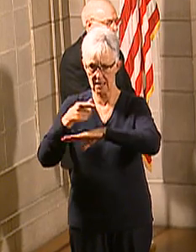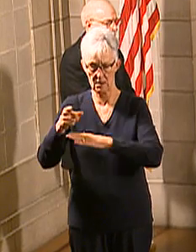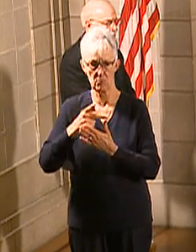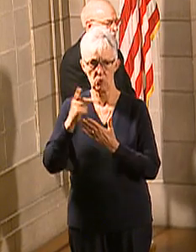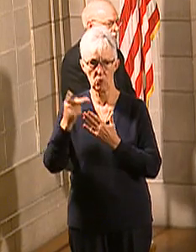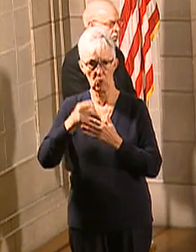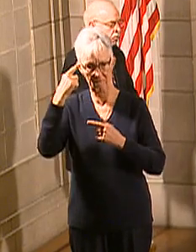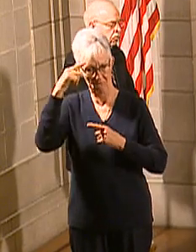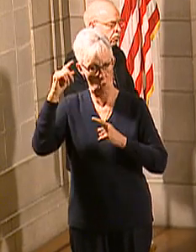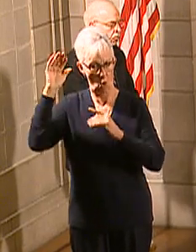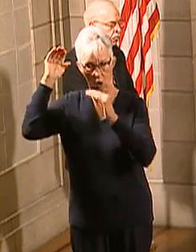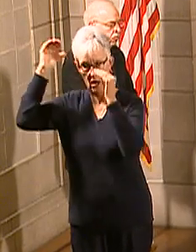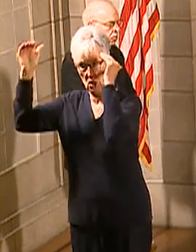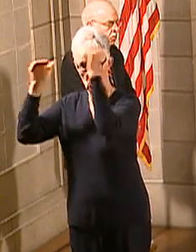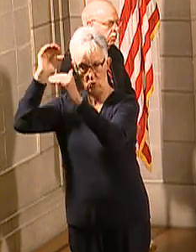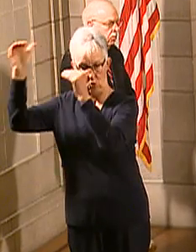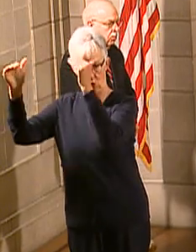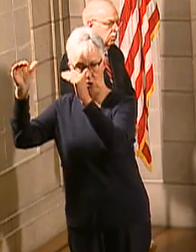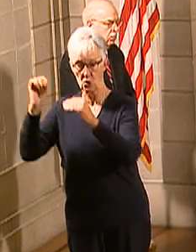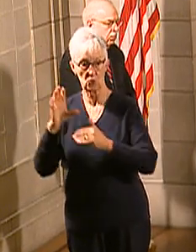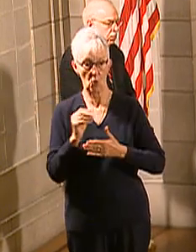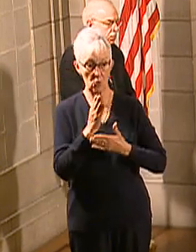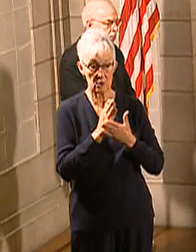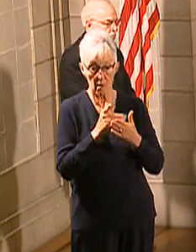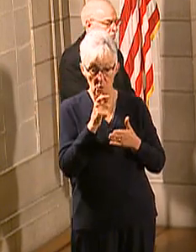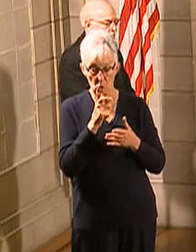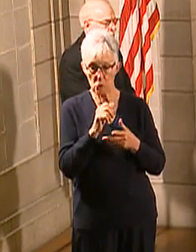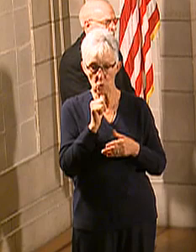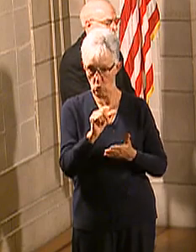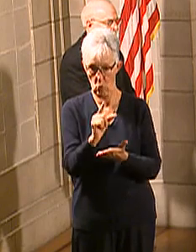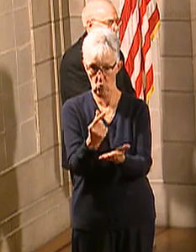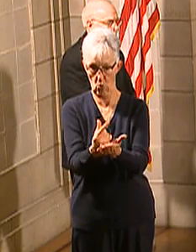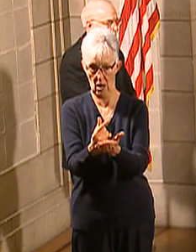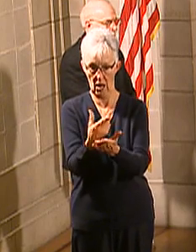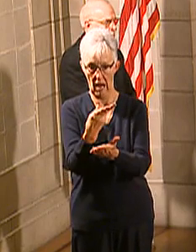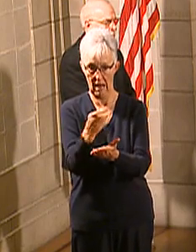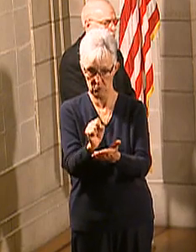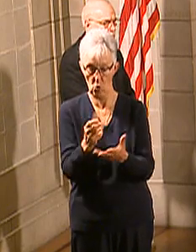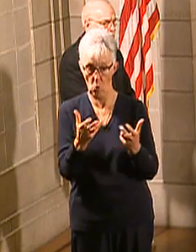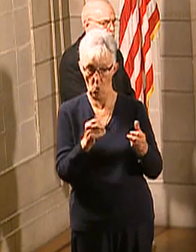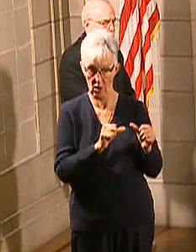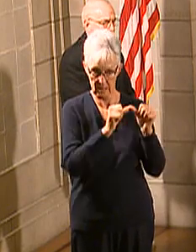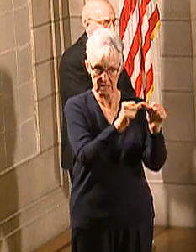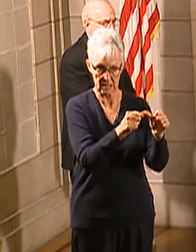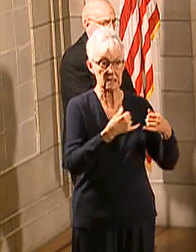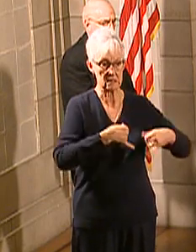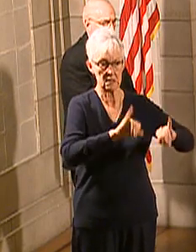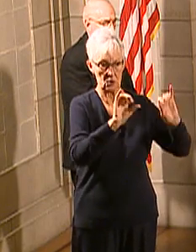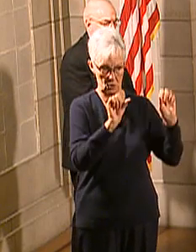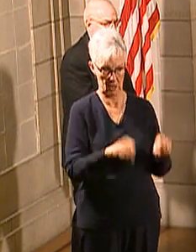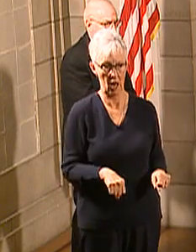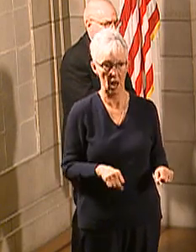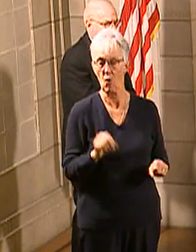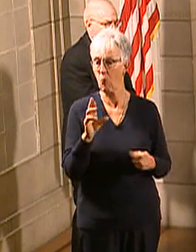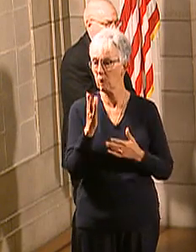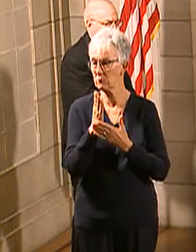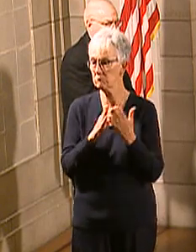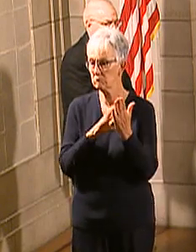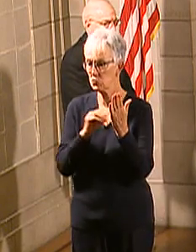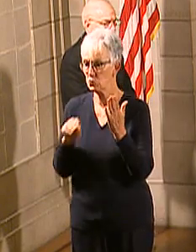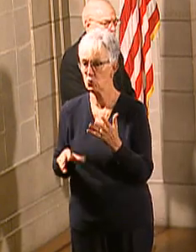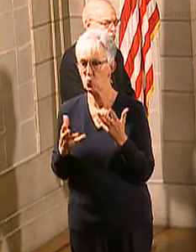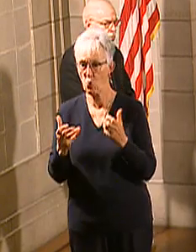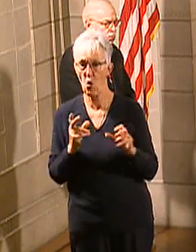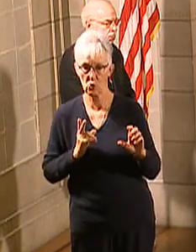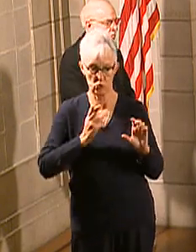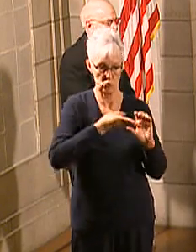are students that don't complete at the high school and want to continue on with the adults, they can do that. Or as there are students who want to come and just start out an adult